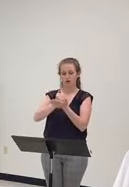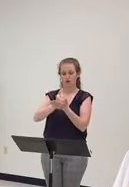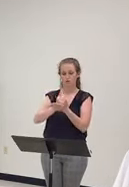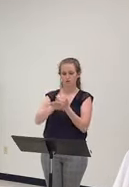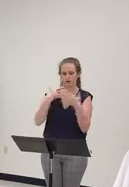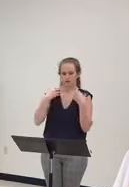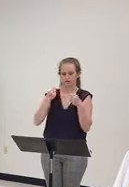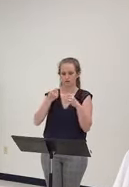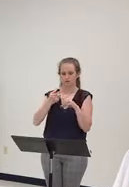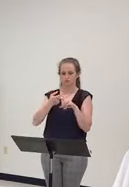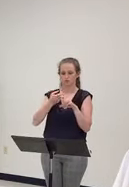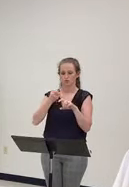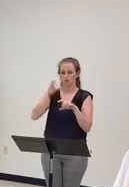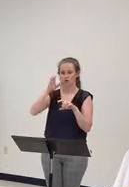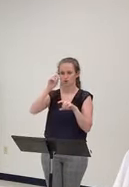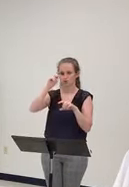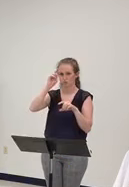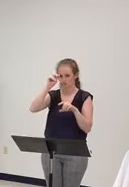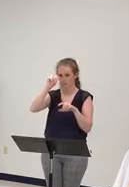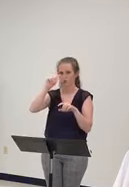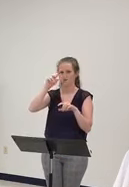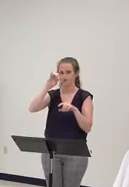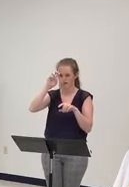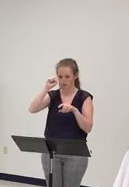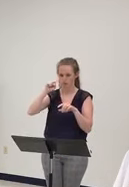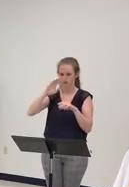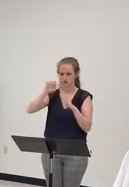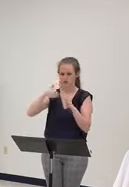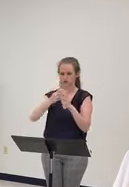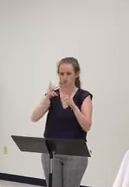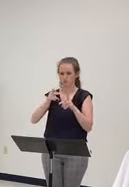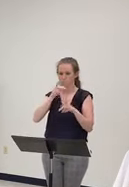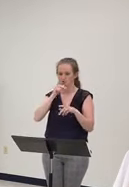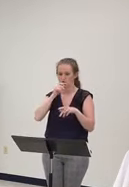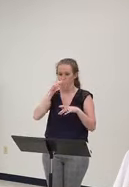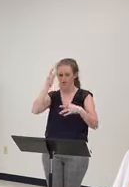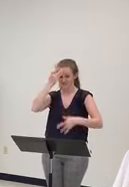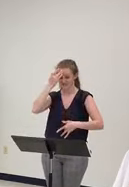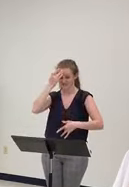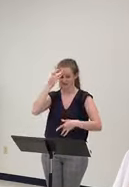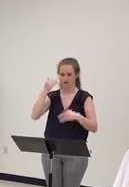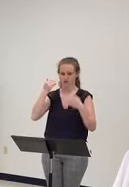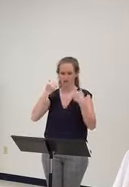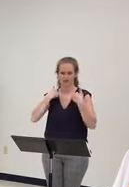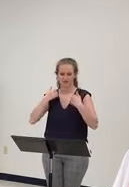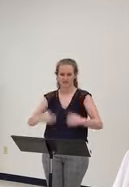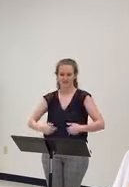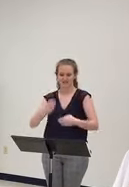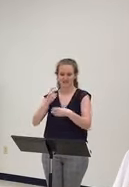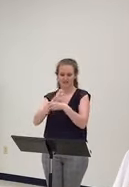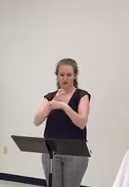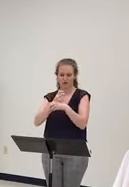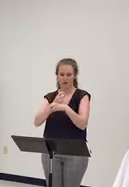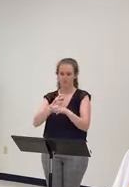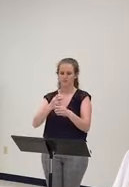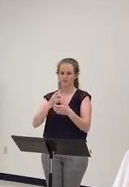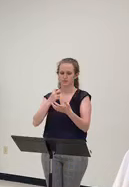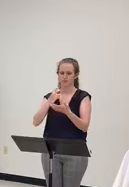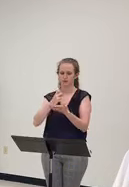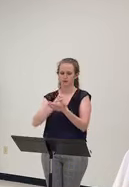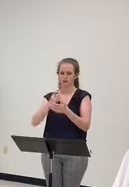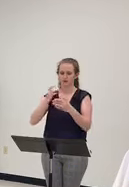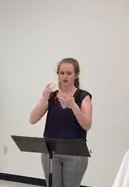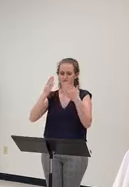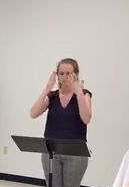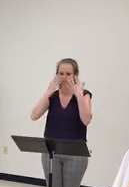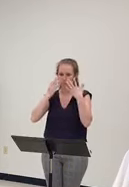for coronavirus, and for all those affected by this pandemic, whether physically, economically,